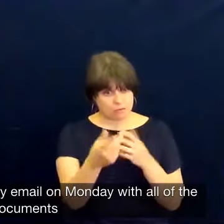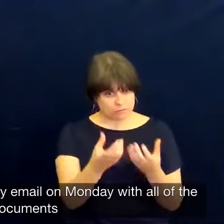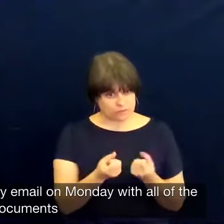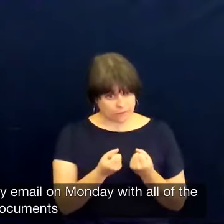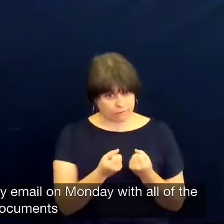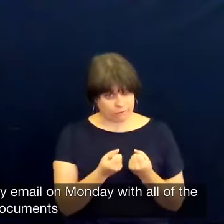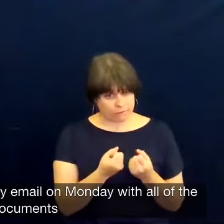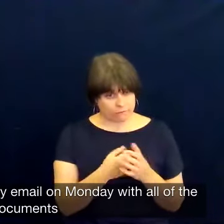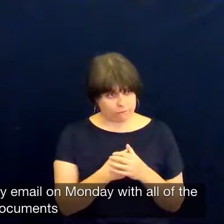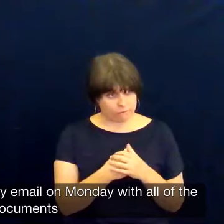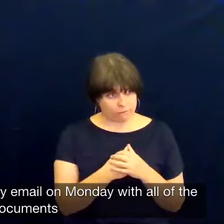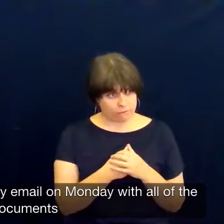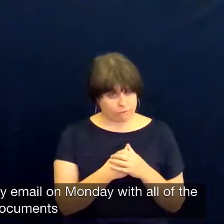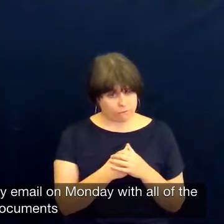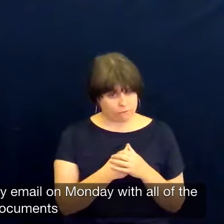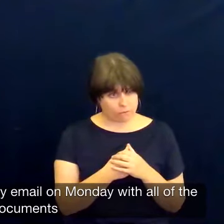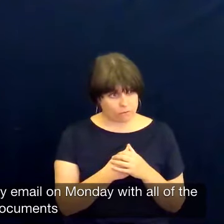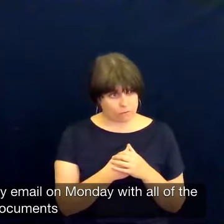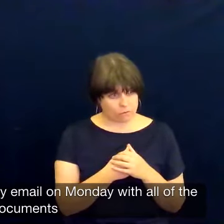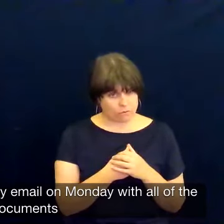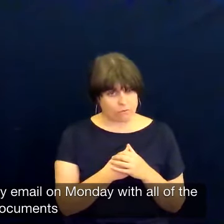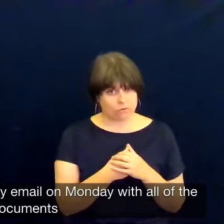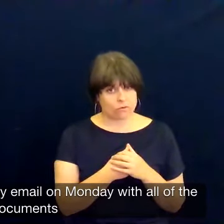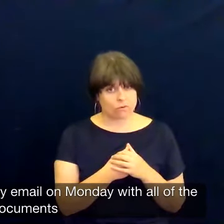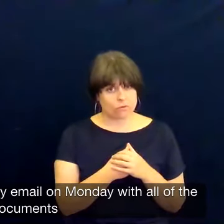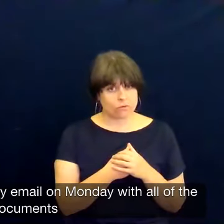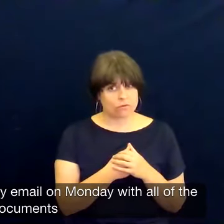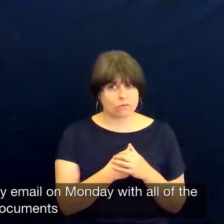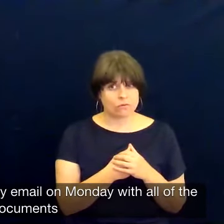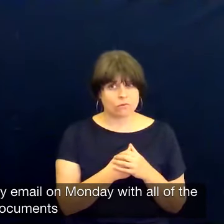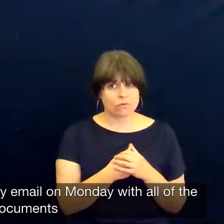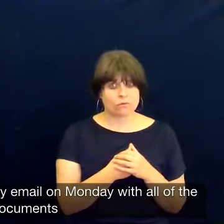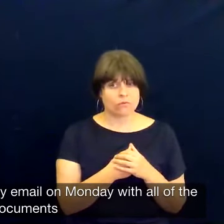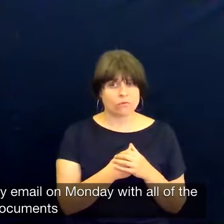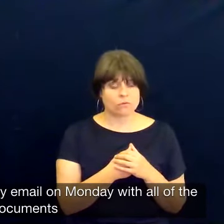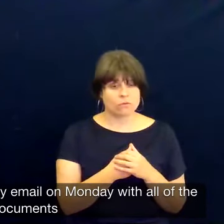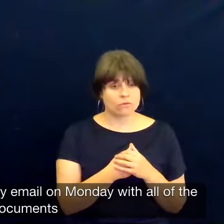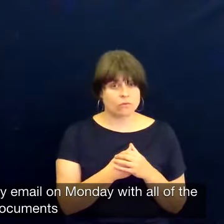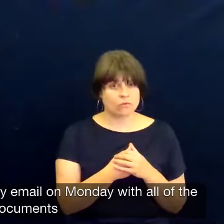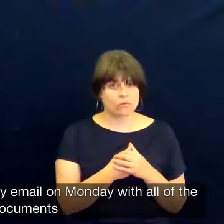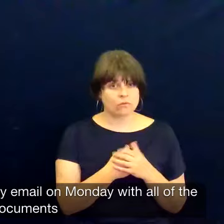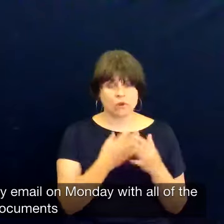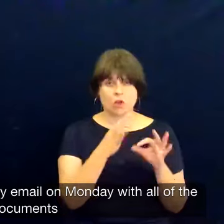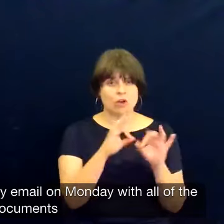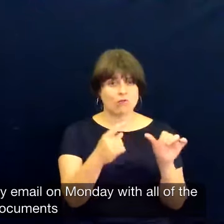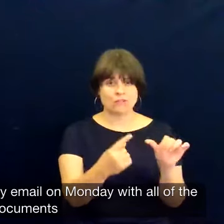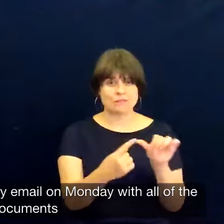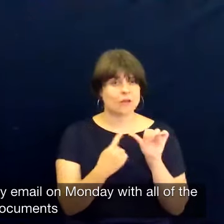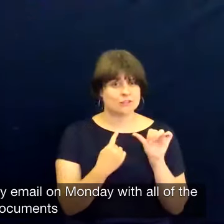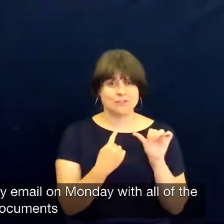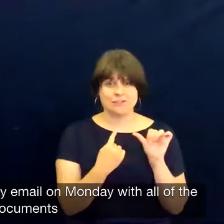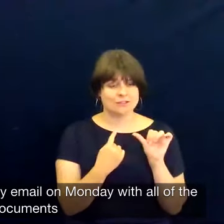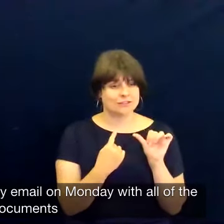It's Rodney Basket. Mm. Okay. Still no reply from Rodney, but when he